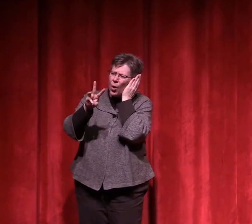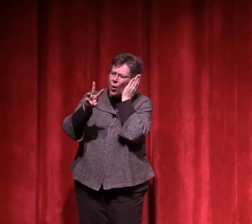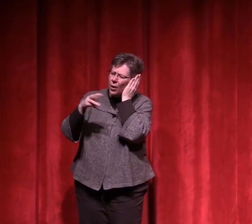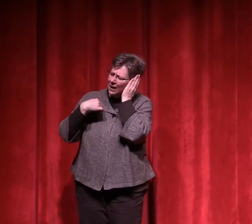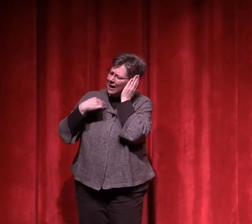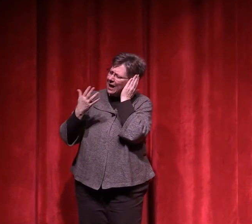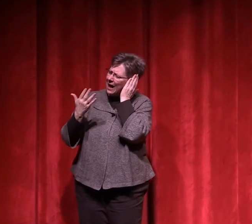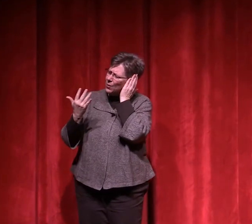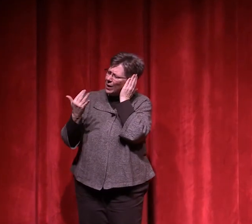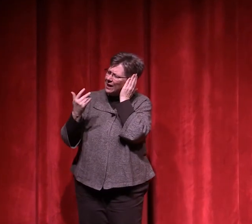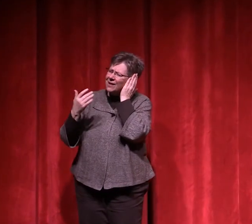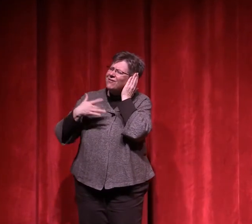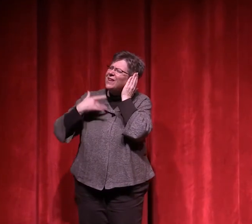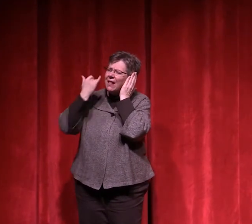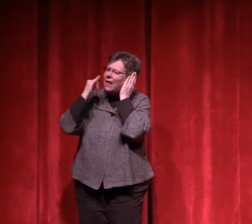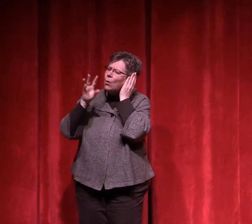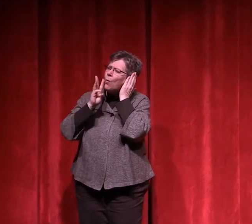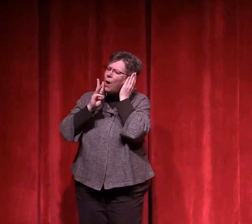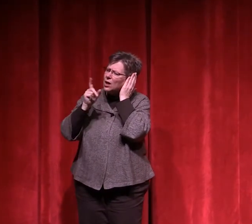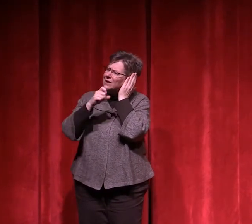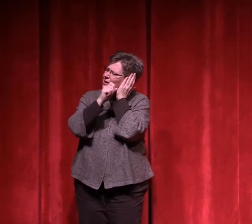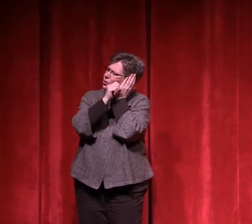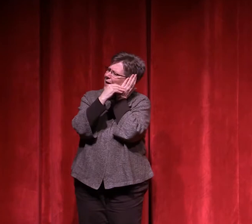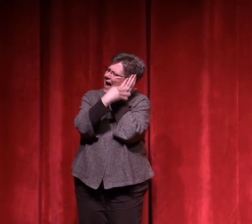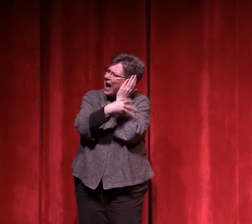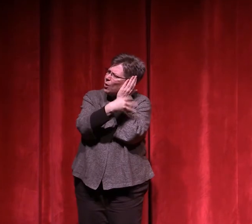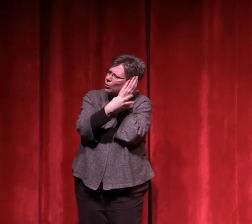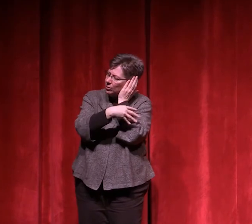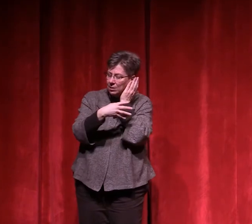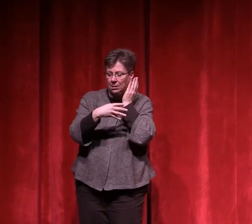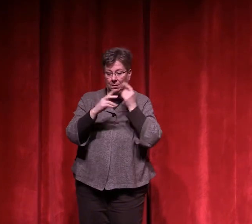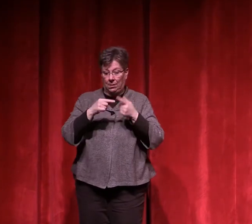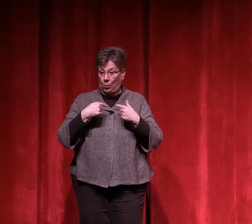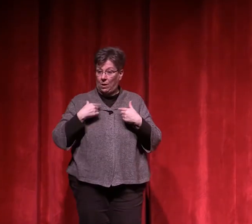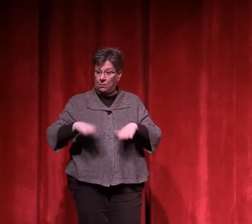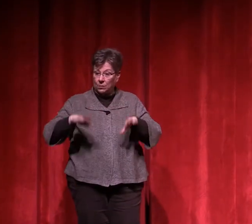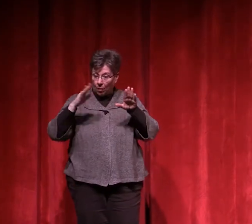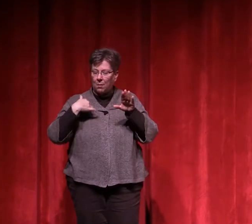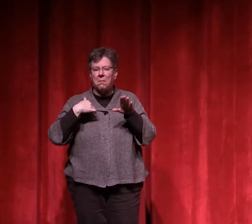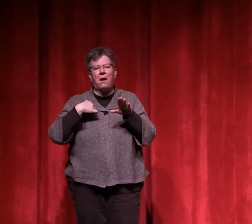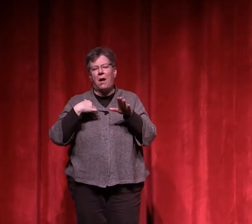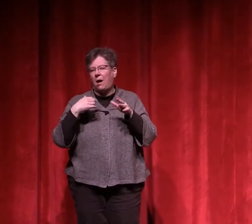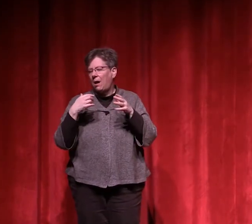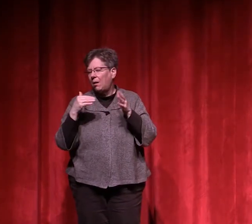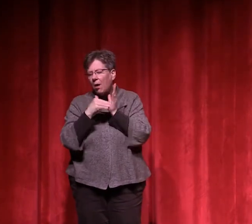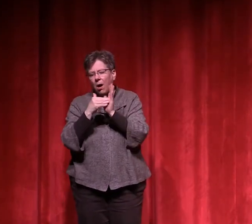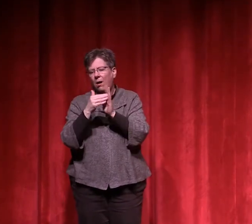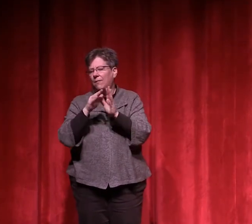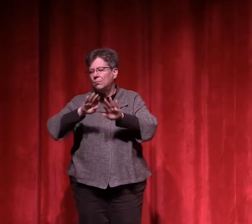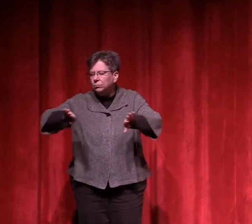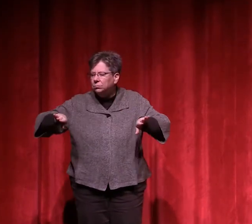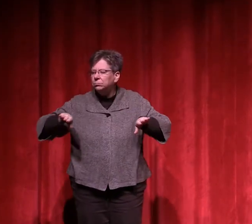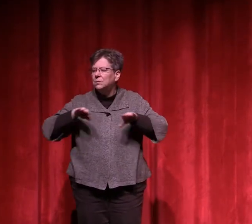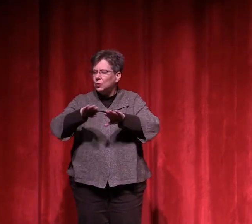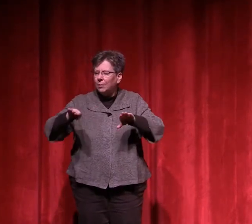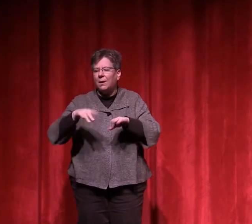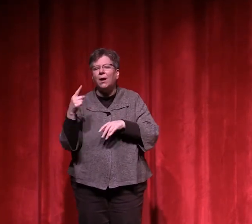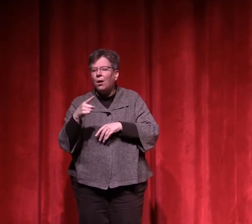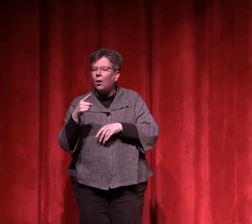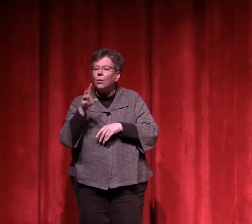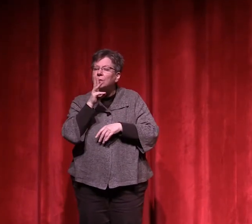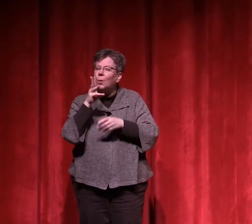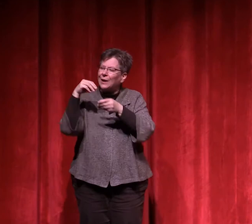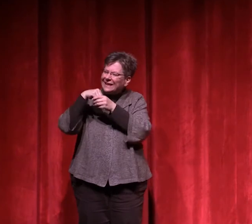out of my ear. When I was growing up, I spent a lot of time in pools and the ocean and lakes, and I was always getting water in my